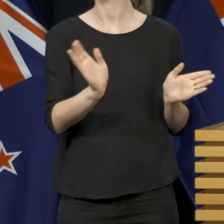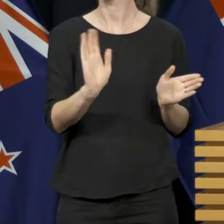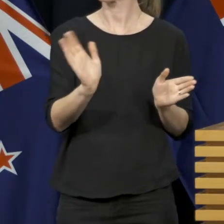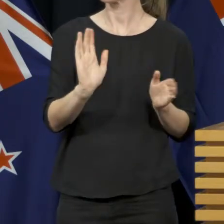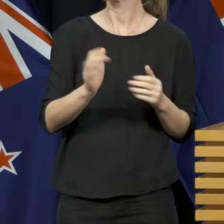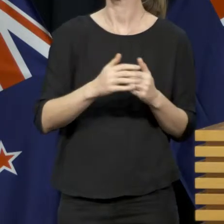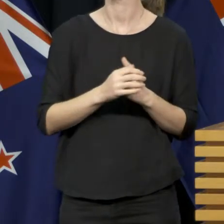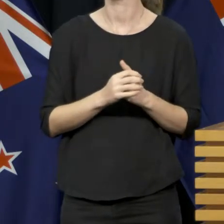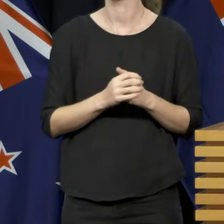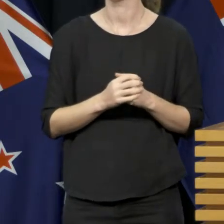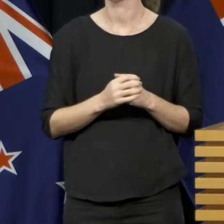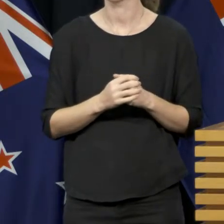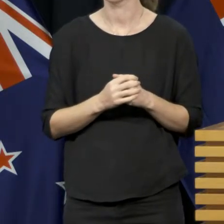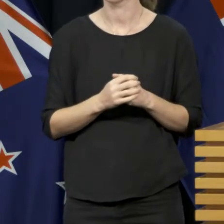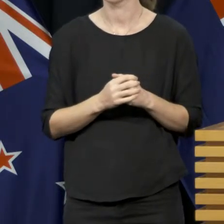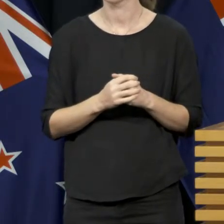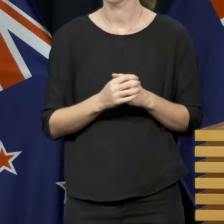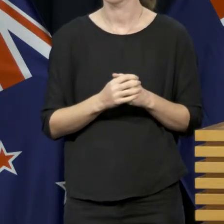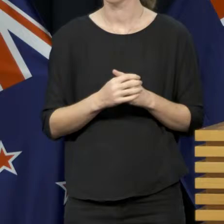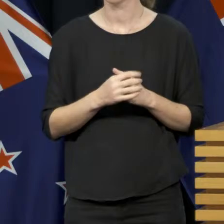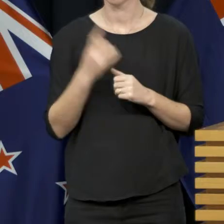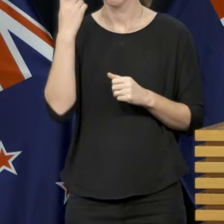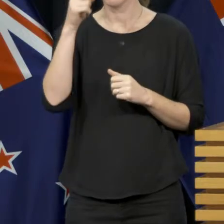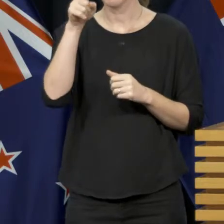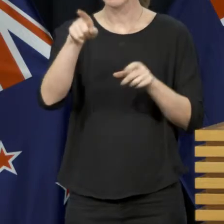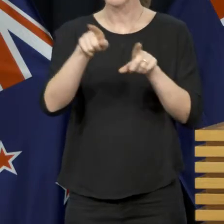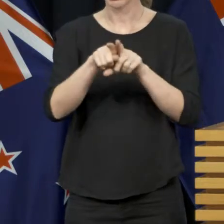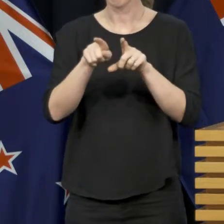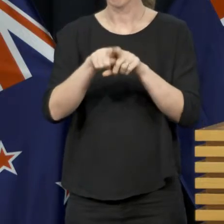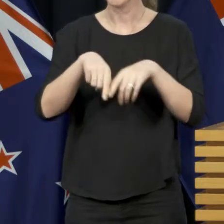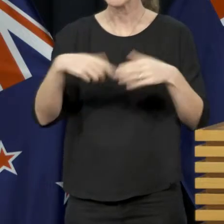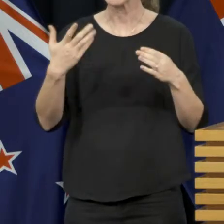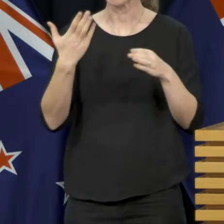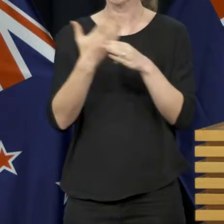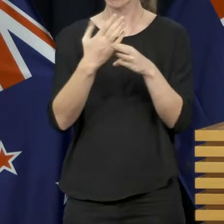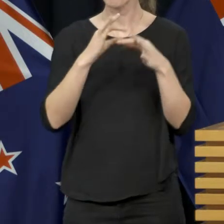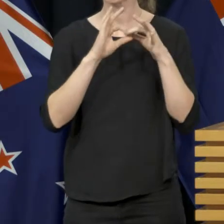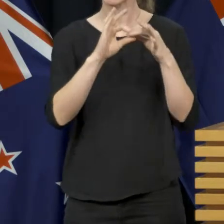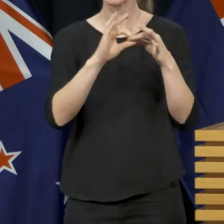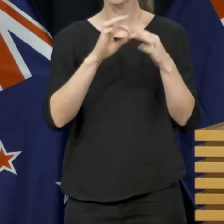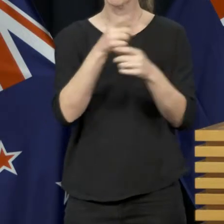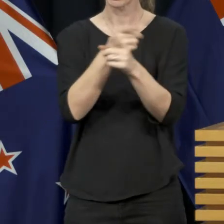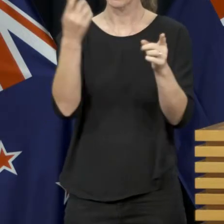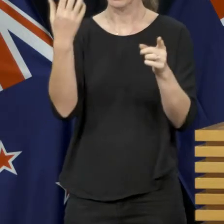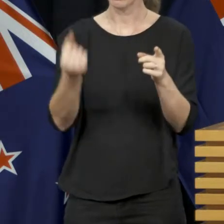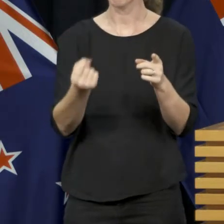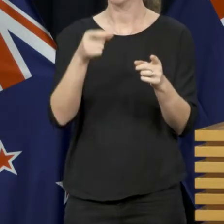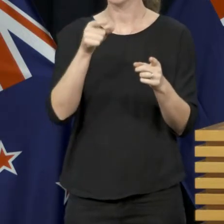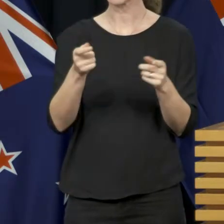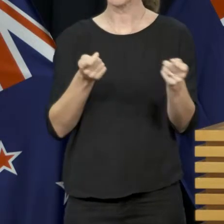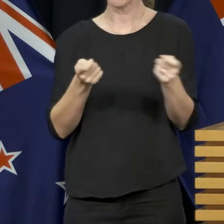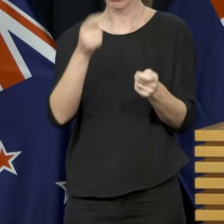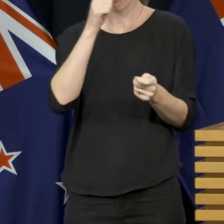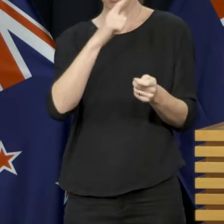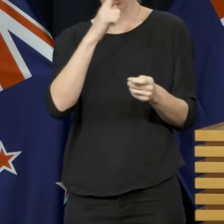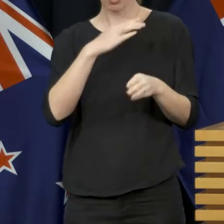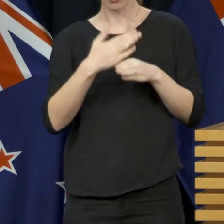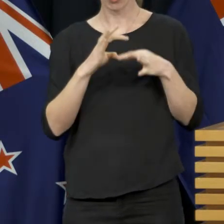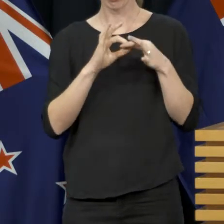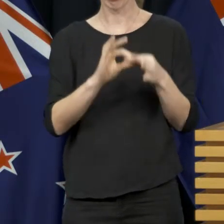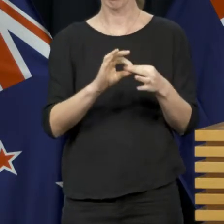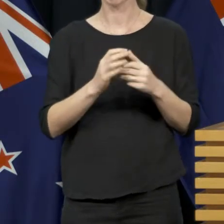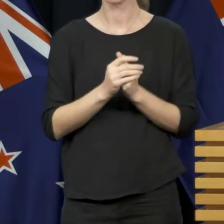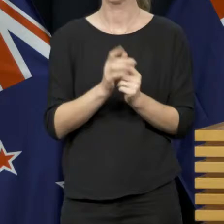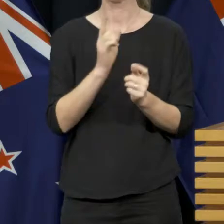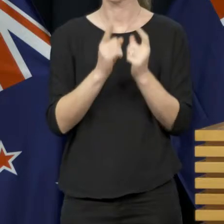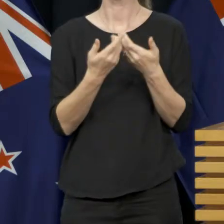again, I ask you just to think of this in the same way you would any employment relationship you have, because that is how I deal with the people I work with. Often